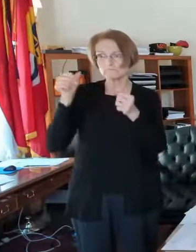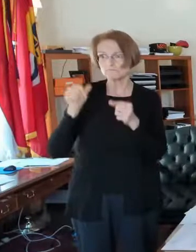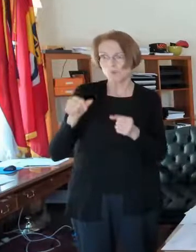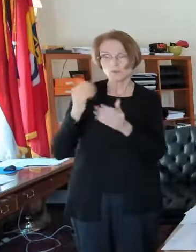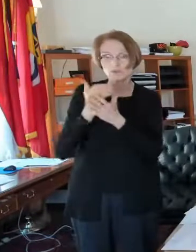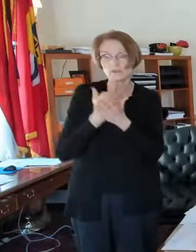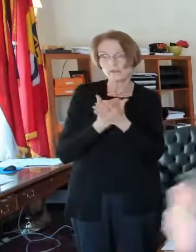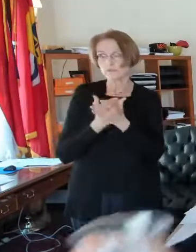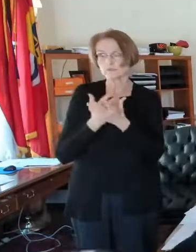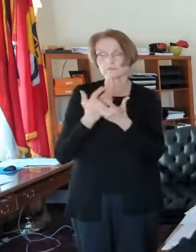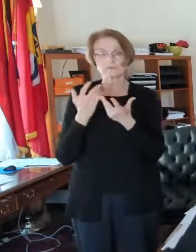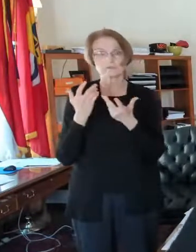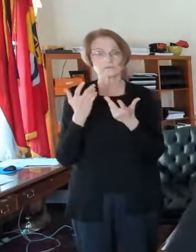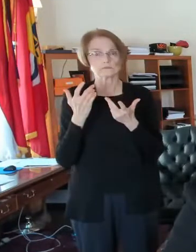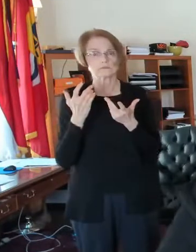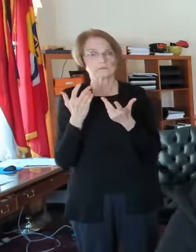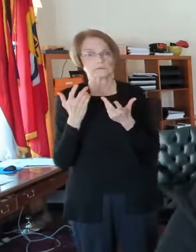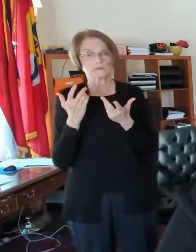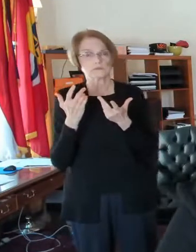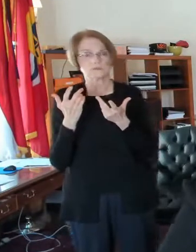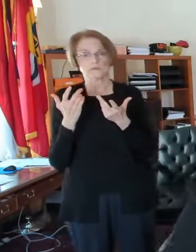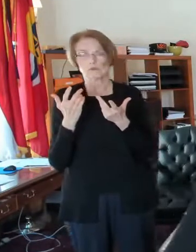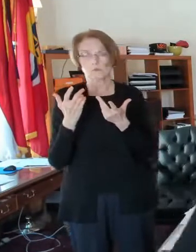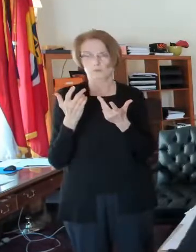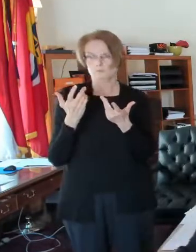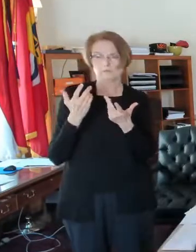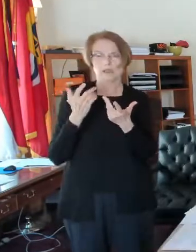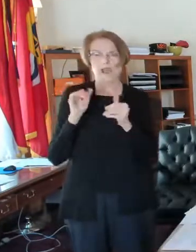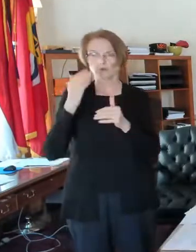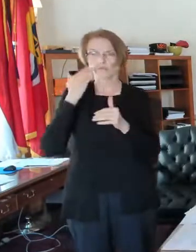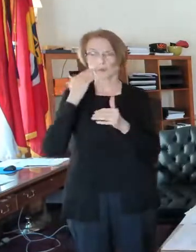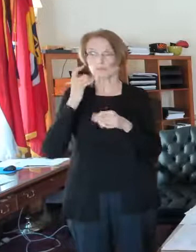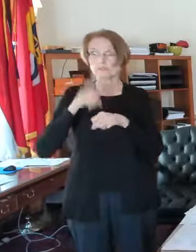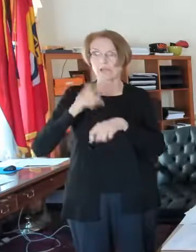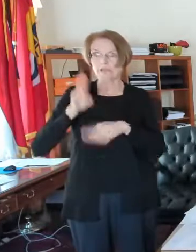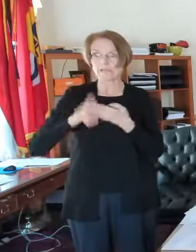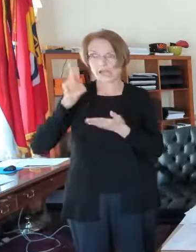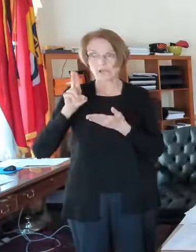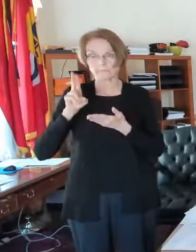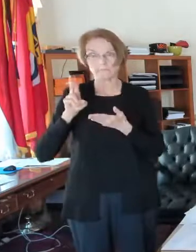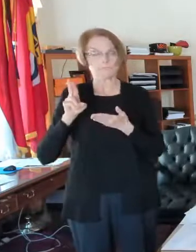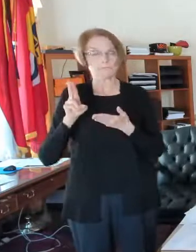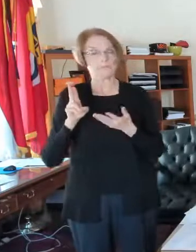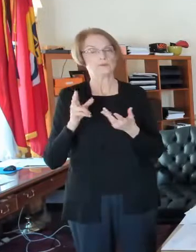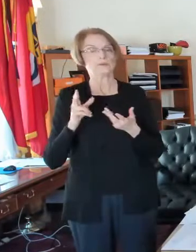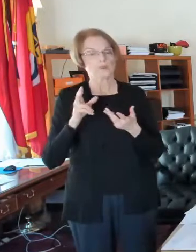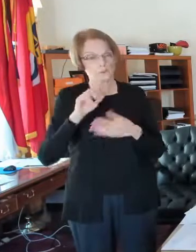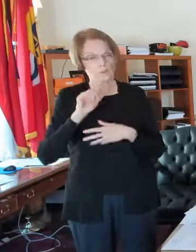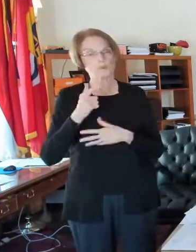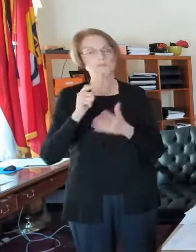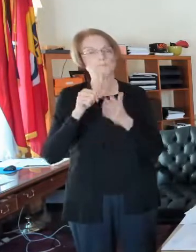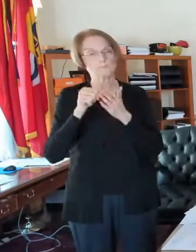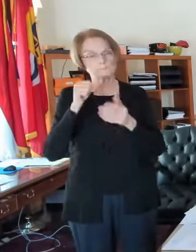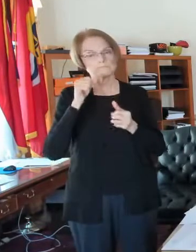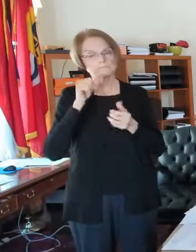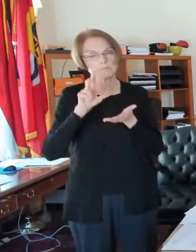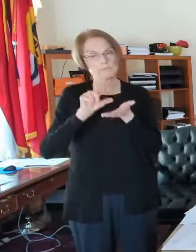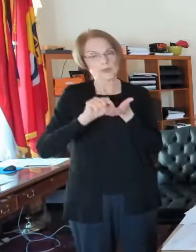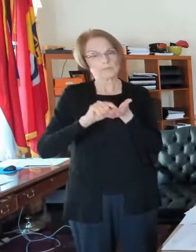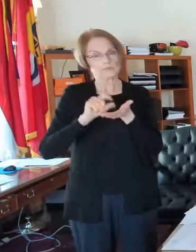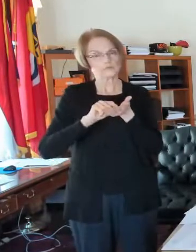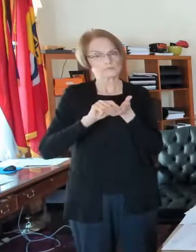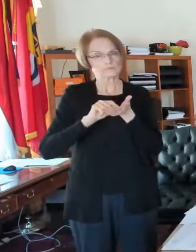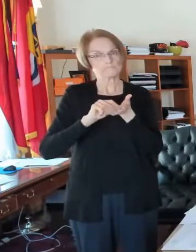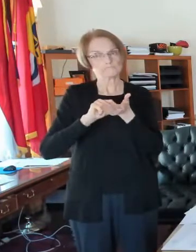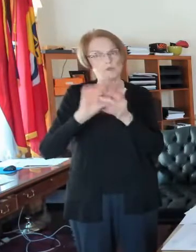can become available, since they do go so very fast? Walgreens did publish a list of locations. And